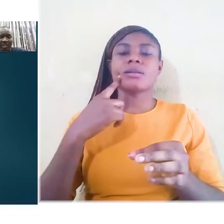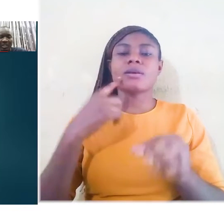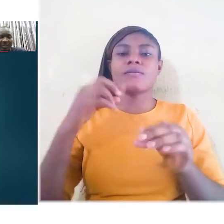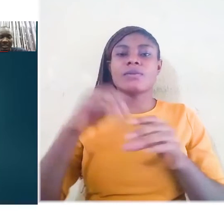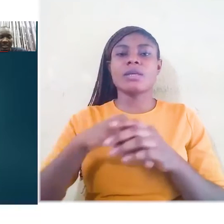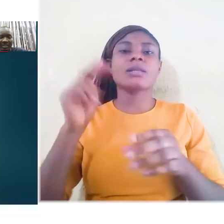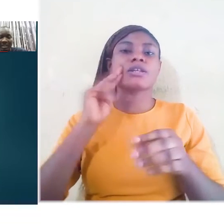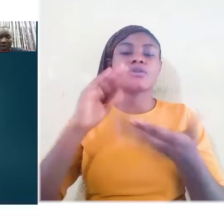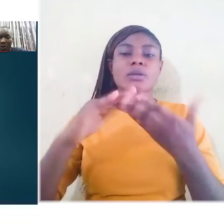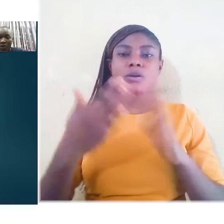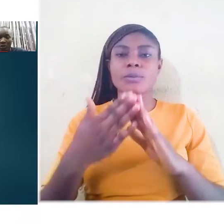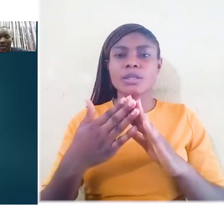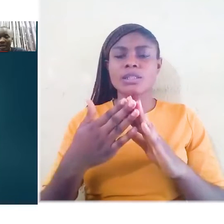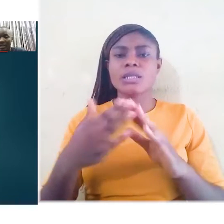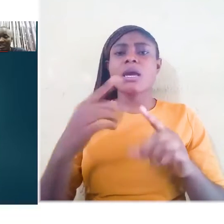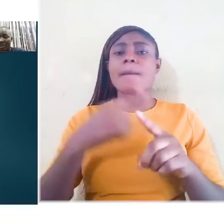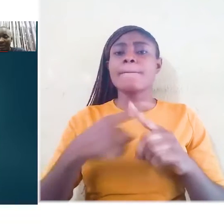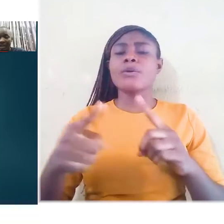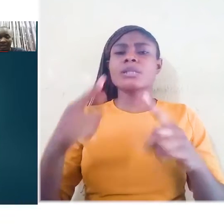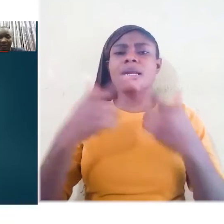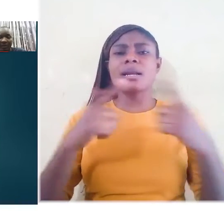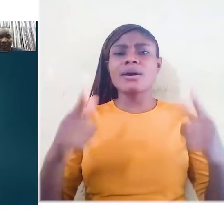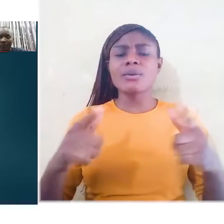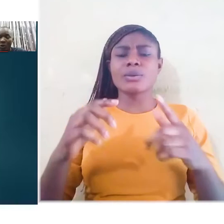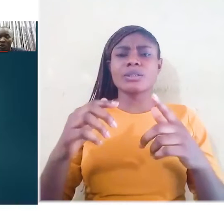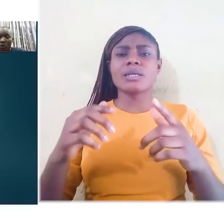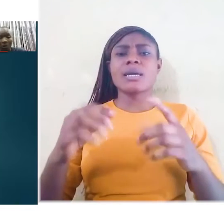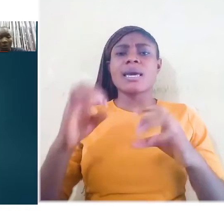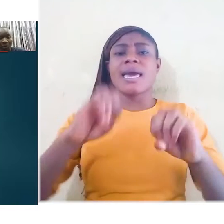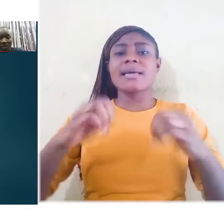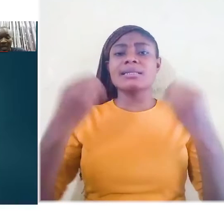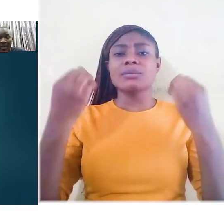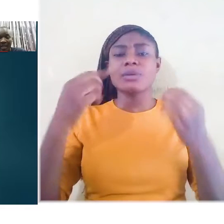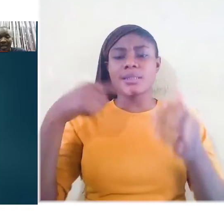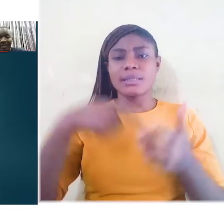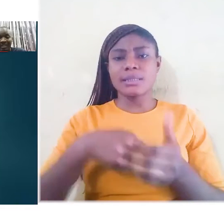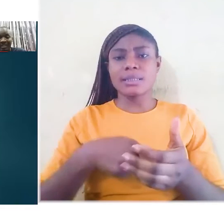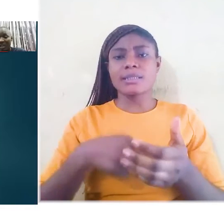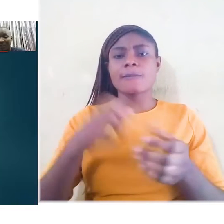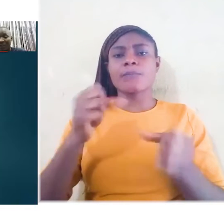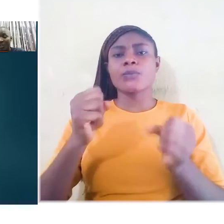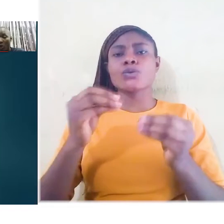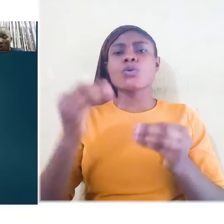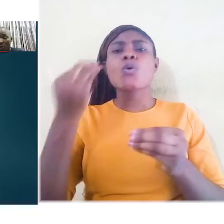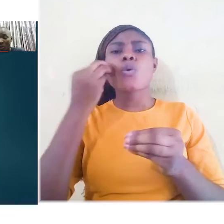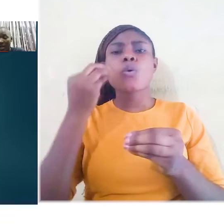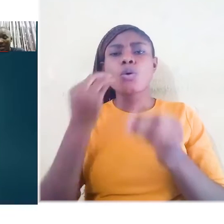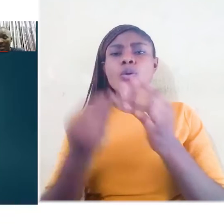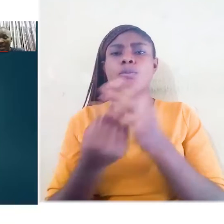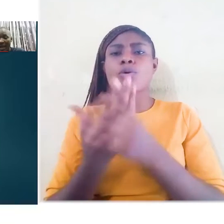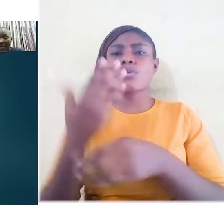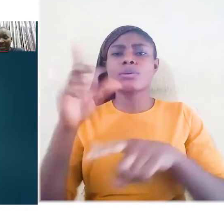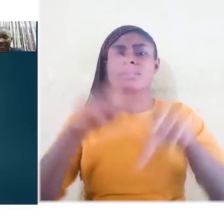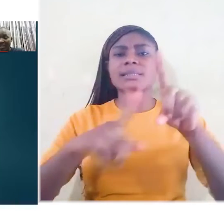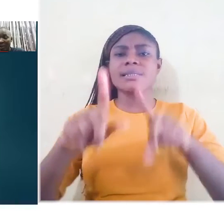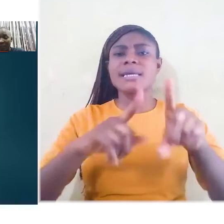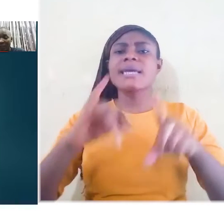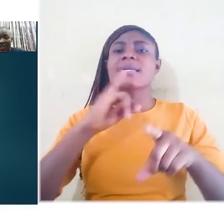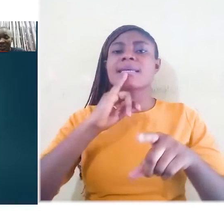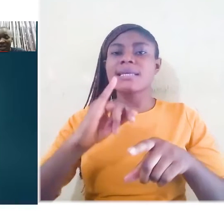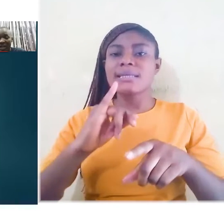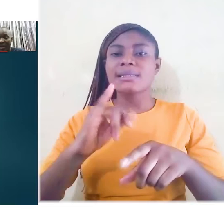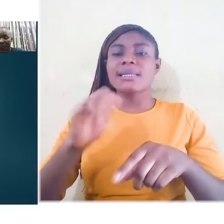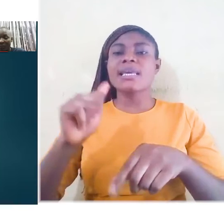Language expresses the cultural identity of an individual. So homegrown sign indigenous language is the cultural identity